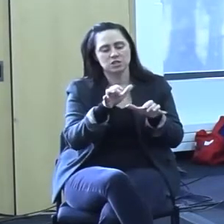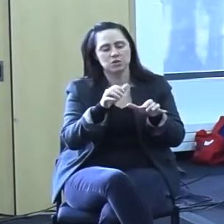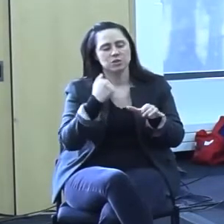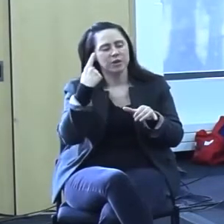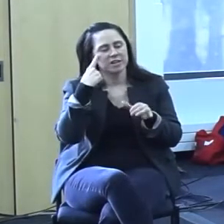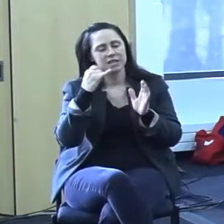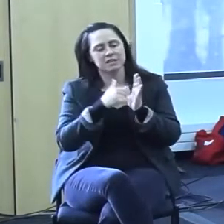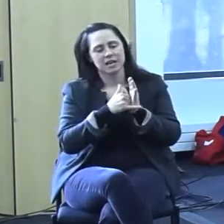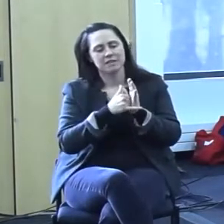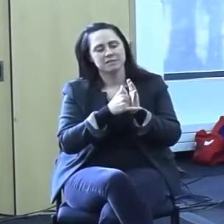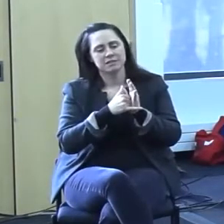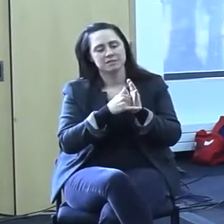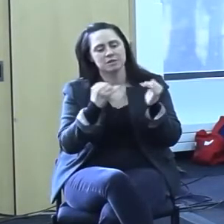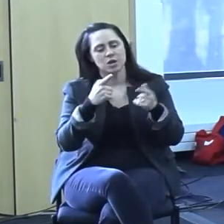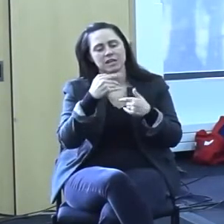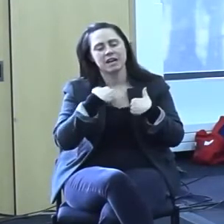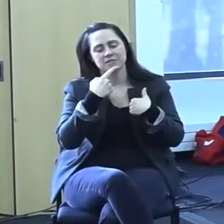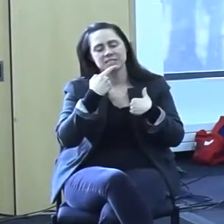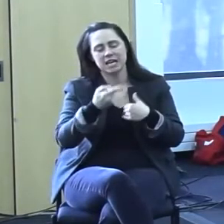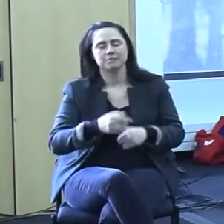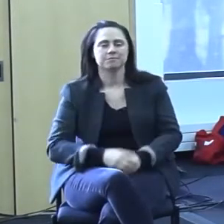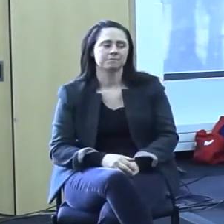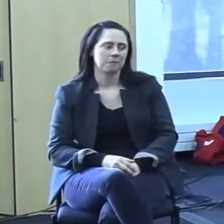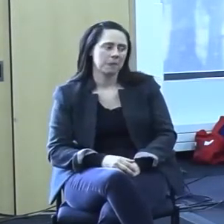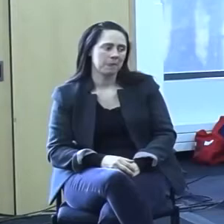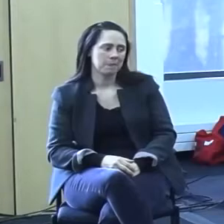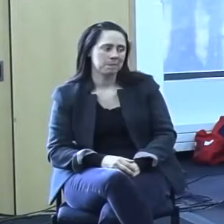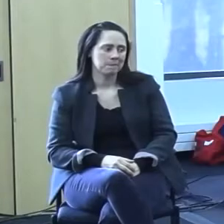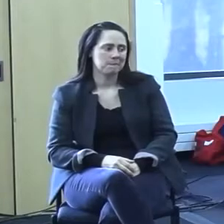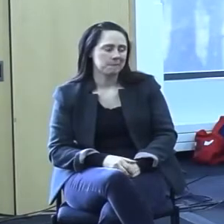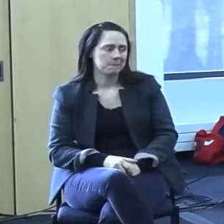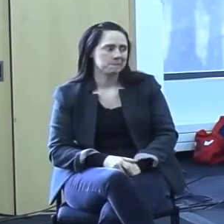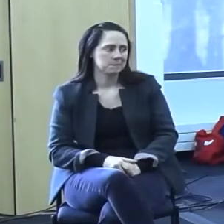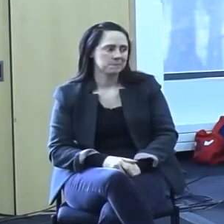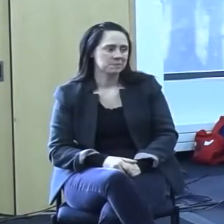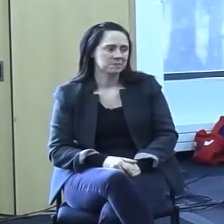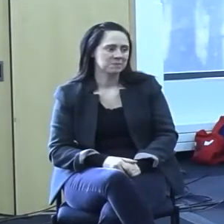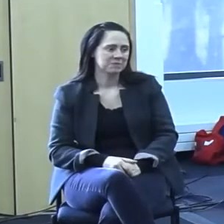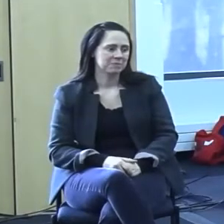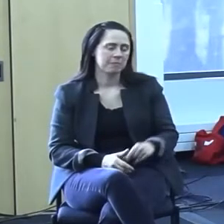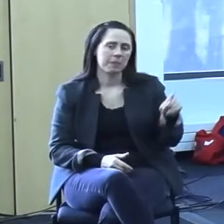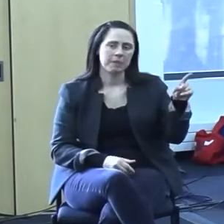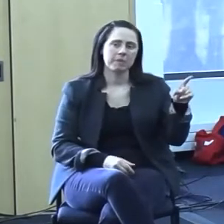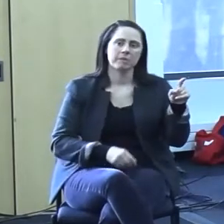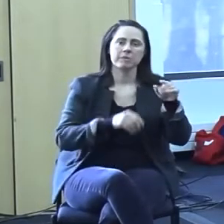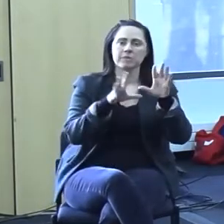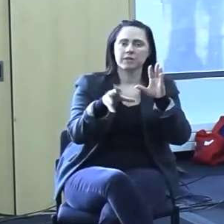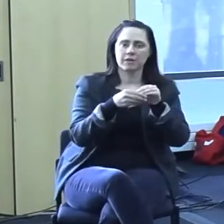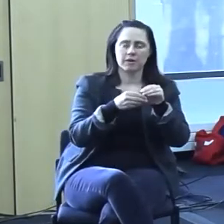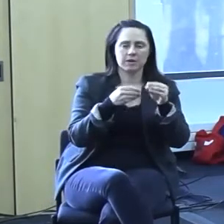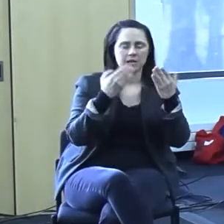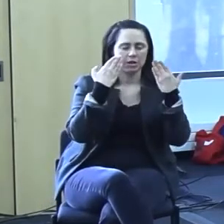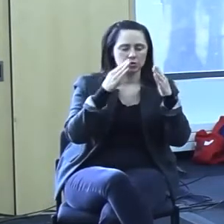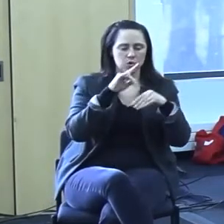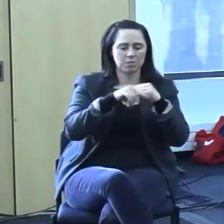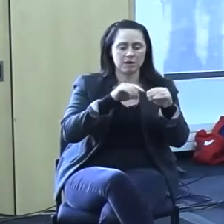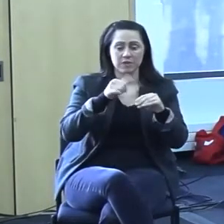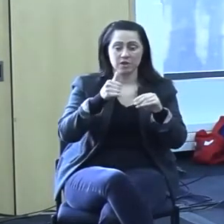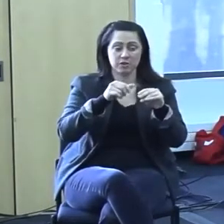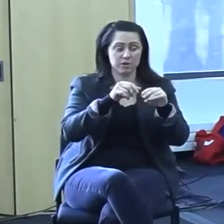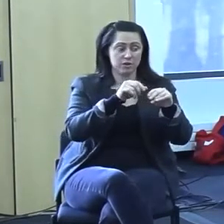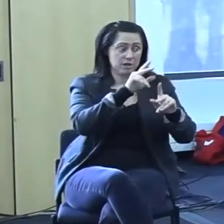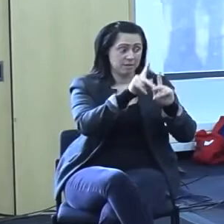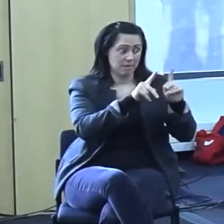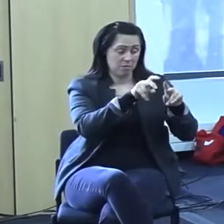think that's all I got to say. Just to add on, like, I don't know about the other panelists,